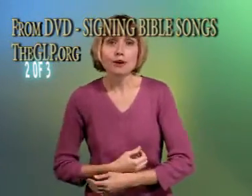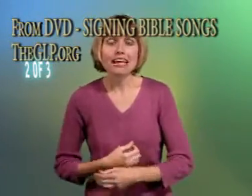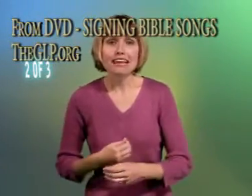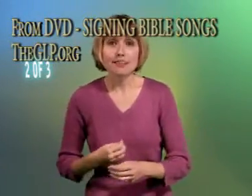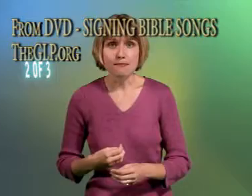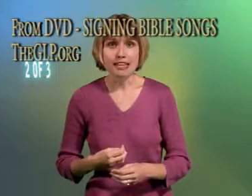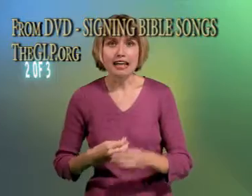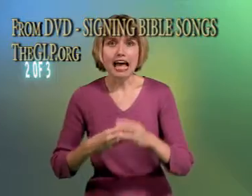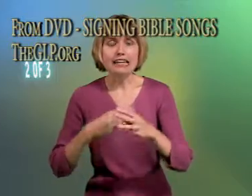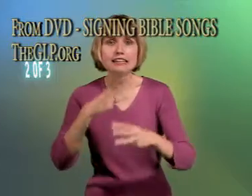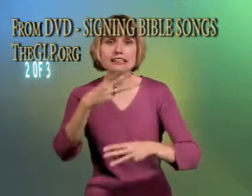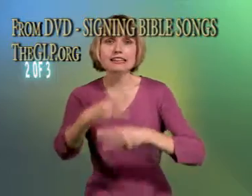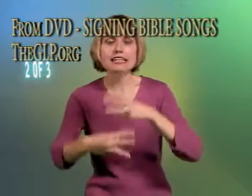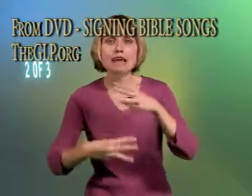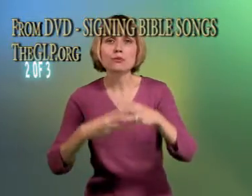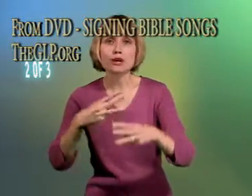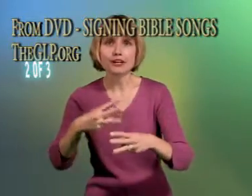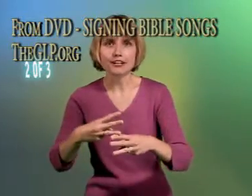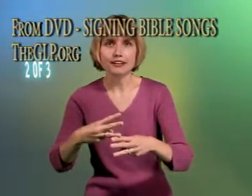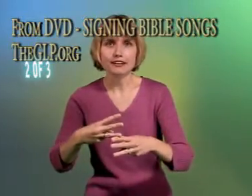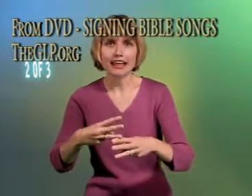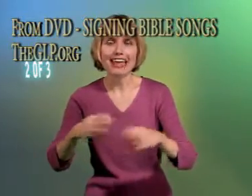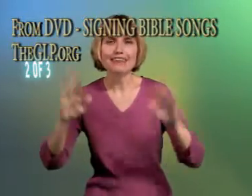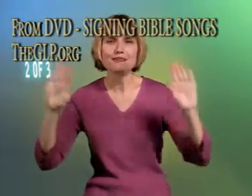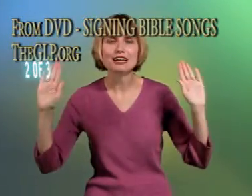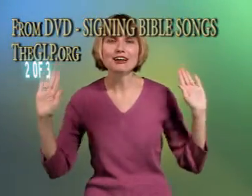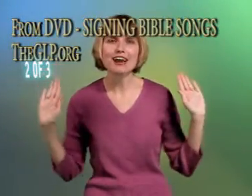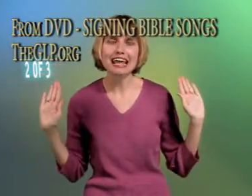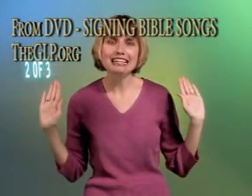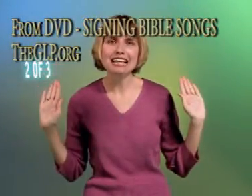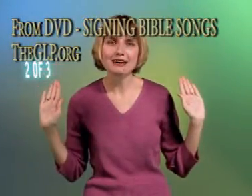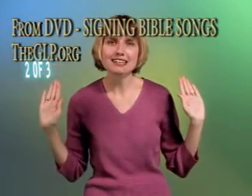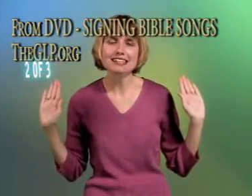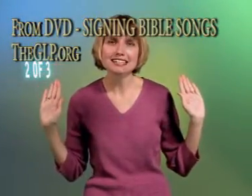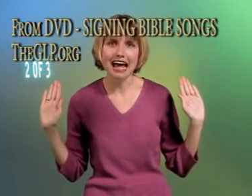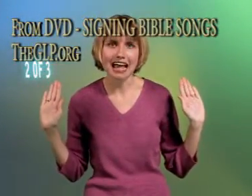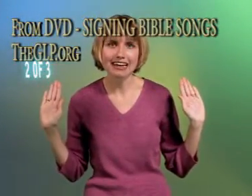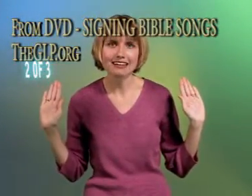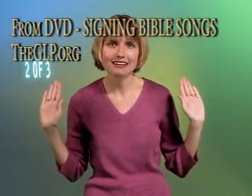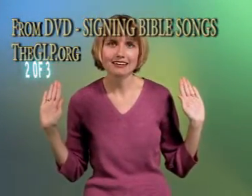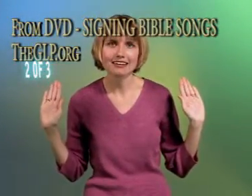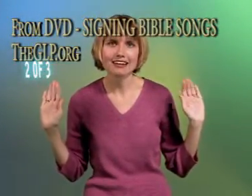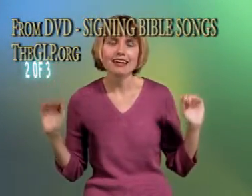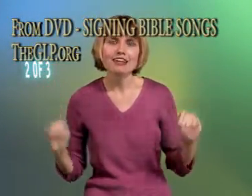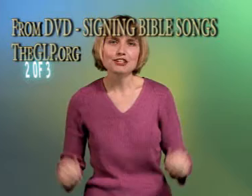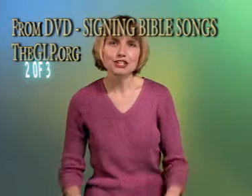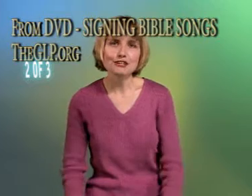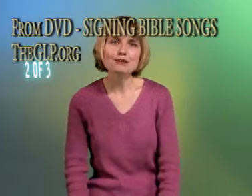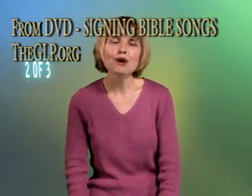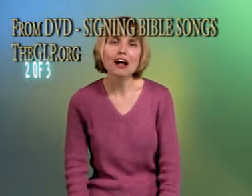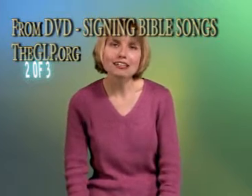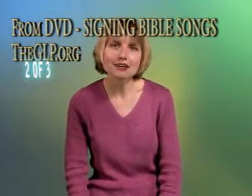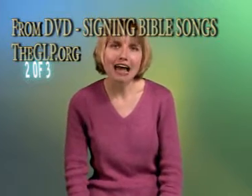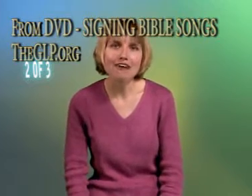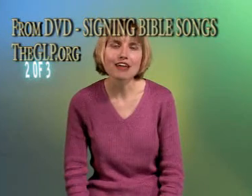working at the midline to sign world and then bringing our hands out to the side. The children will also have the